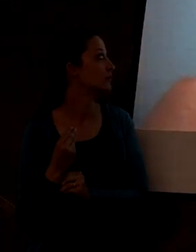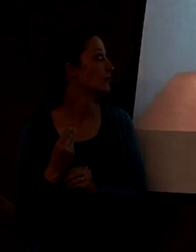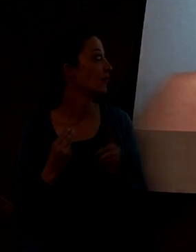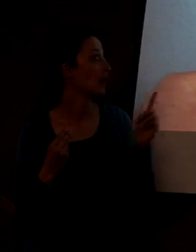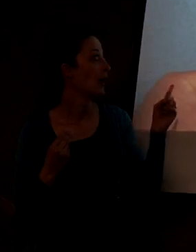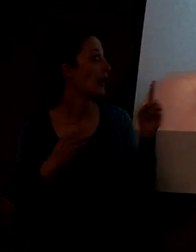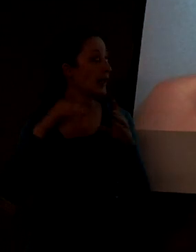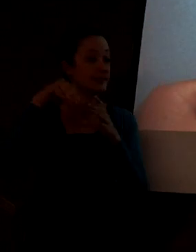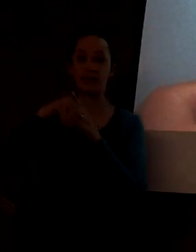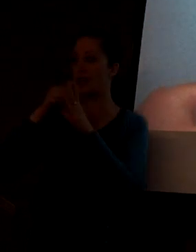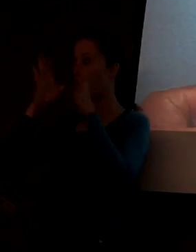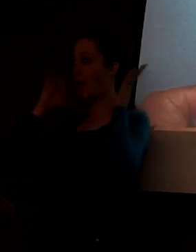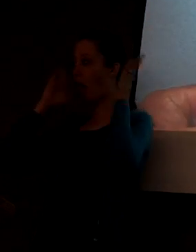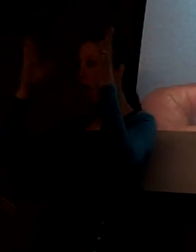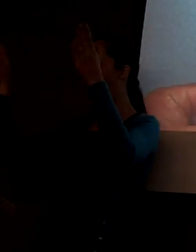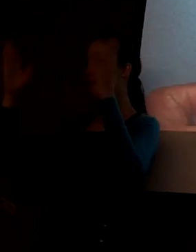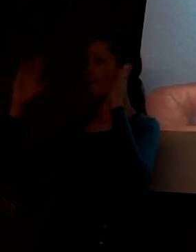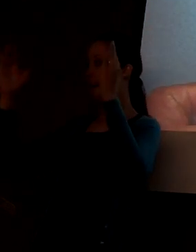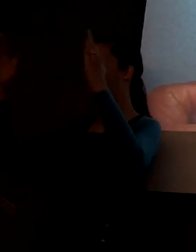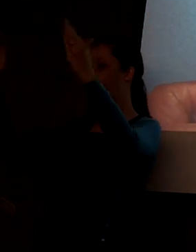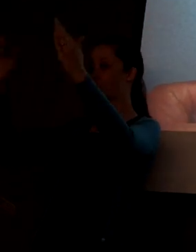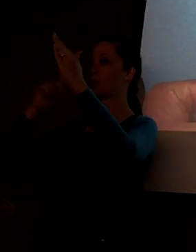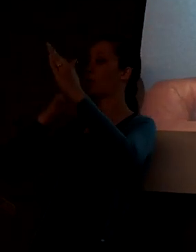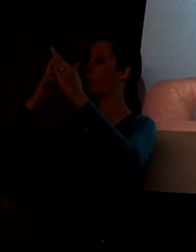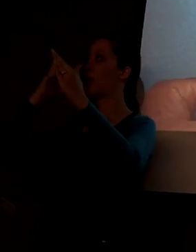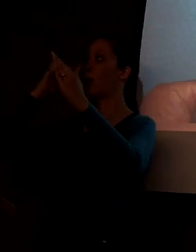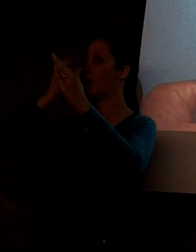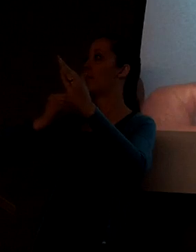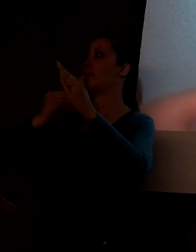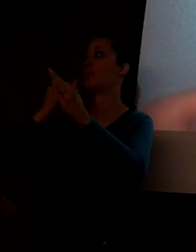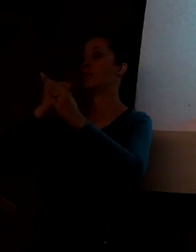of the Hall of Mirrors, which is really spectacular.